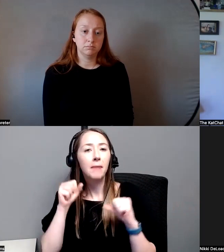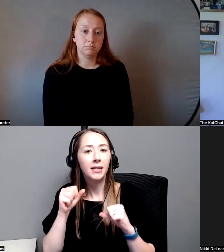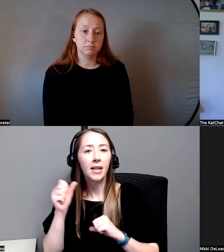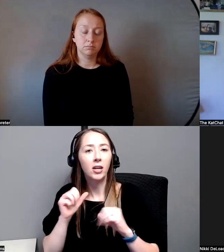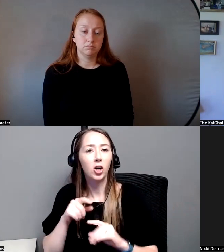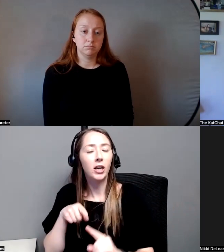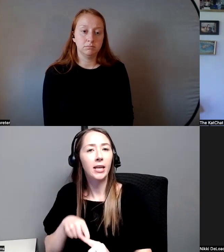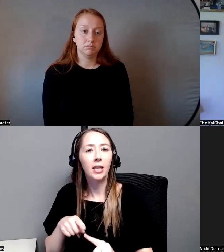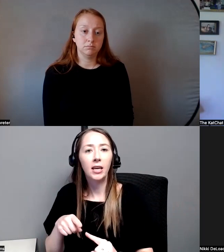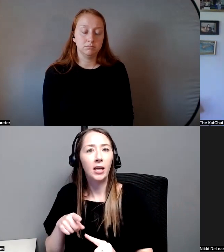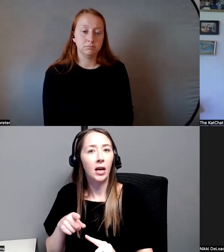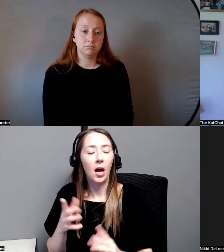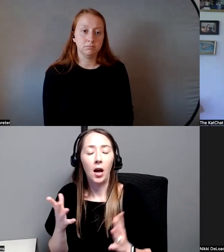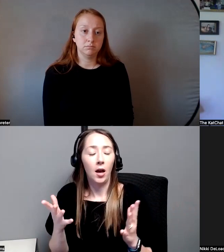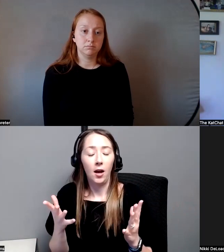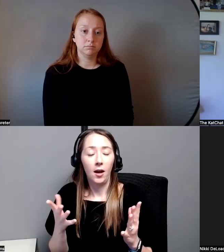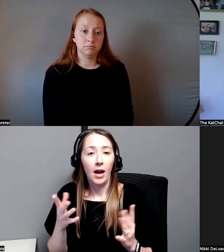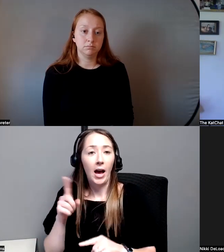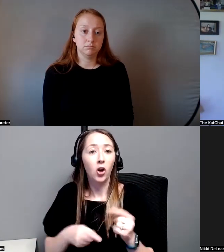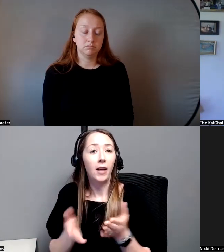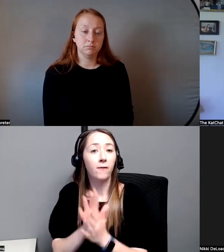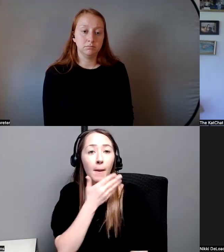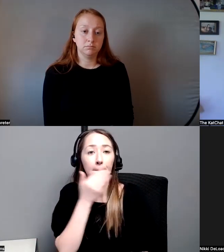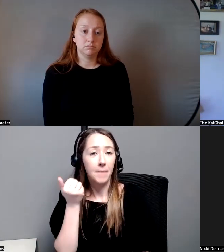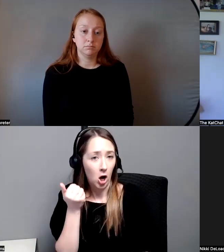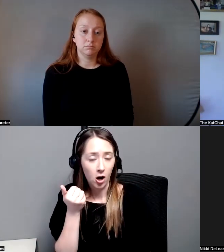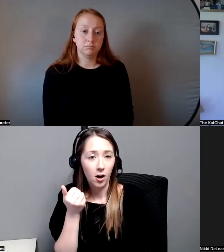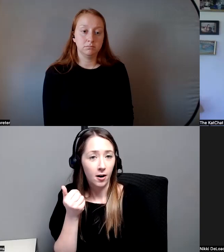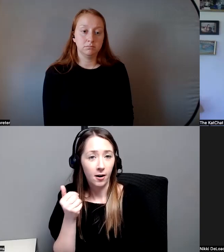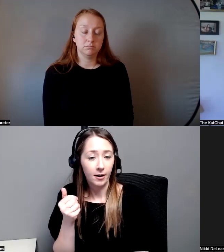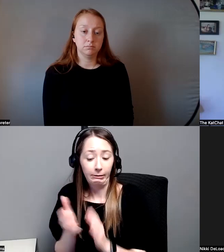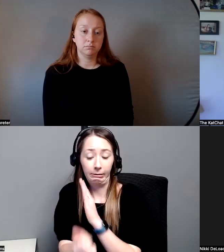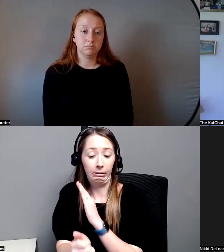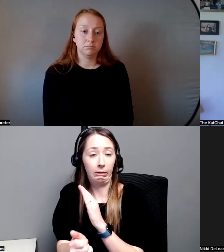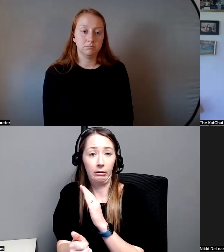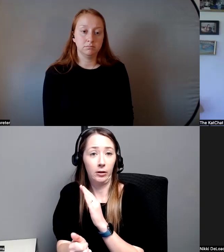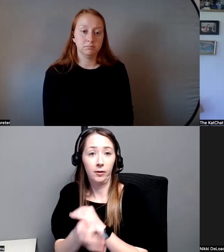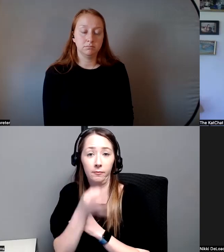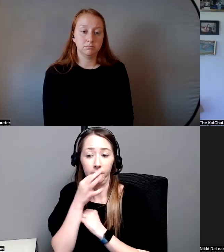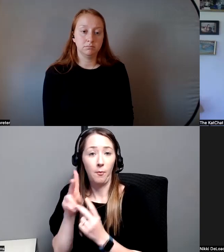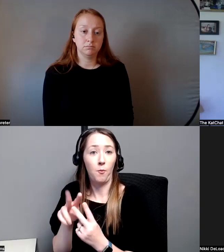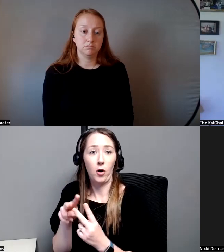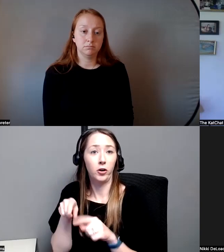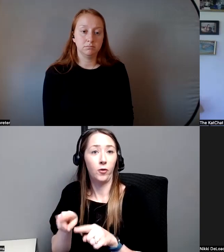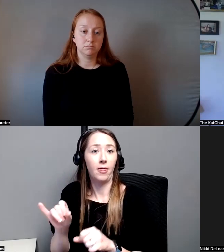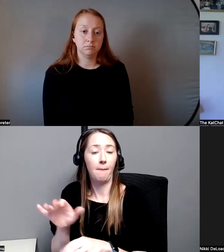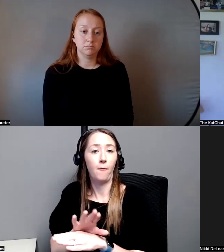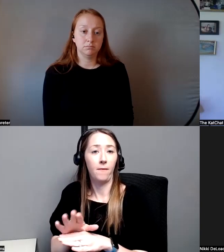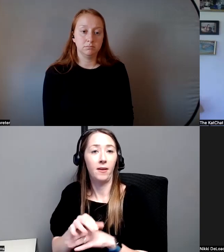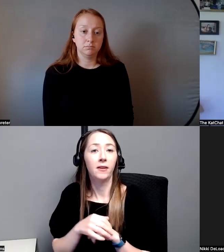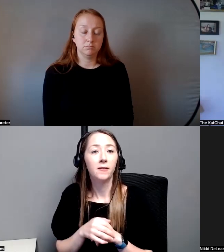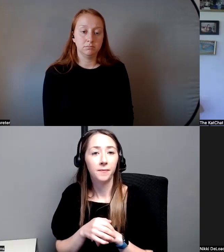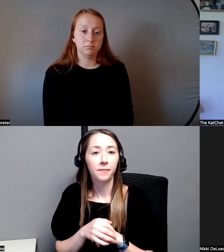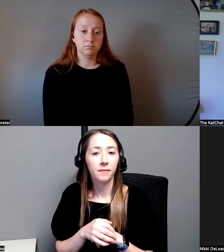he was just, I could not have asked for a better, work partner. He